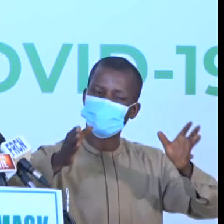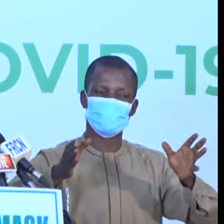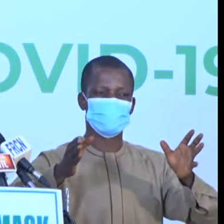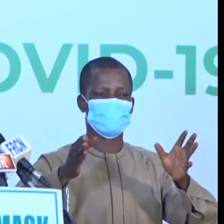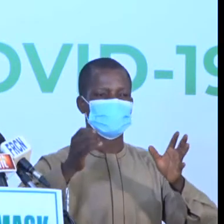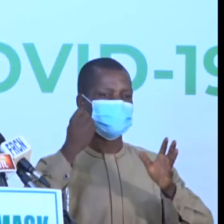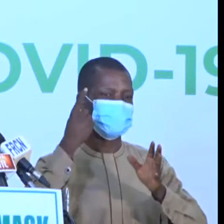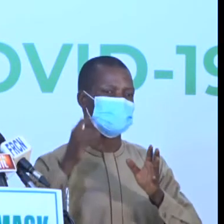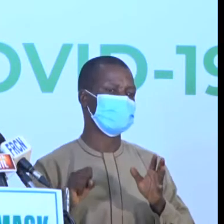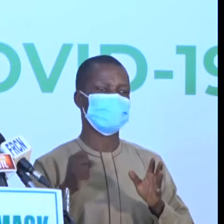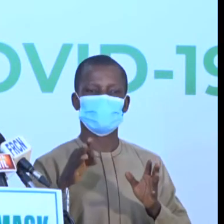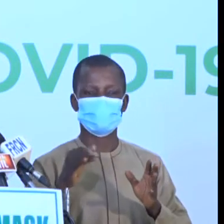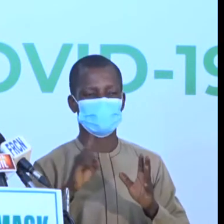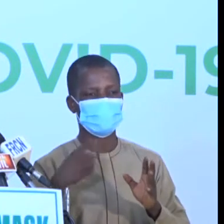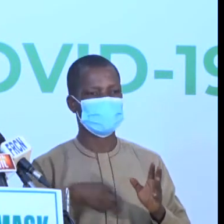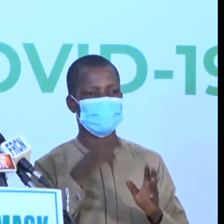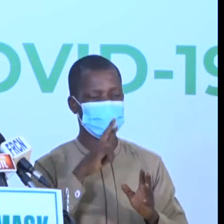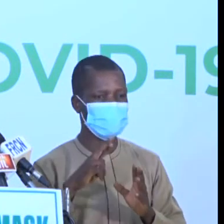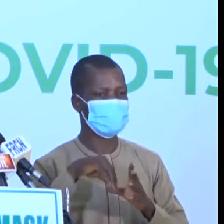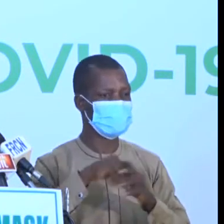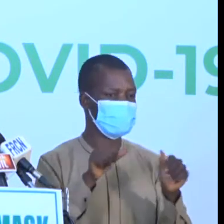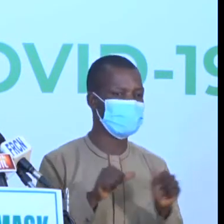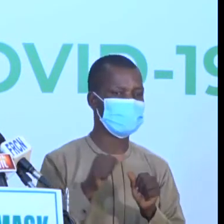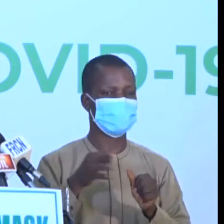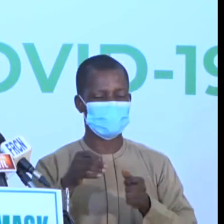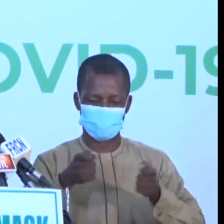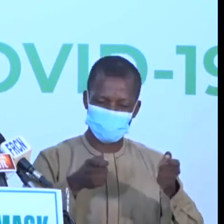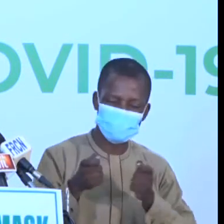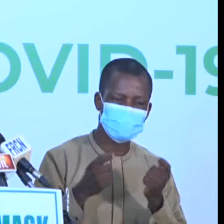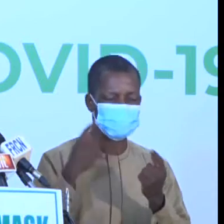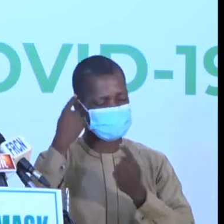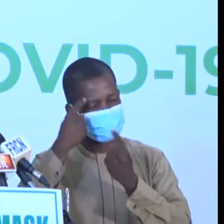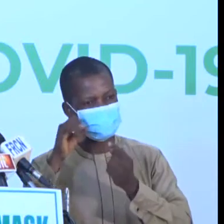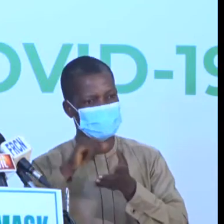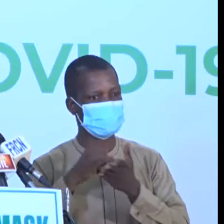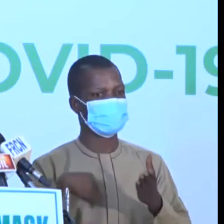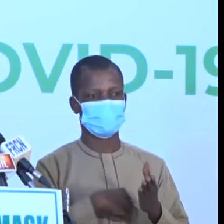our control, in terms of our vaccination, so